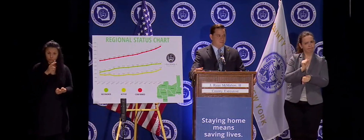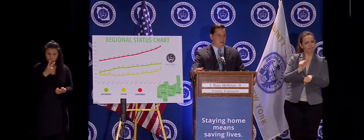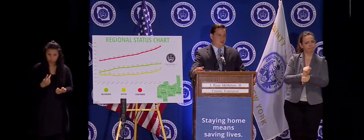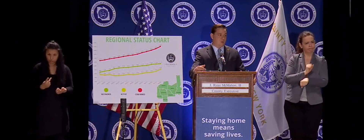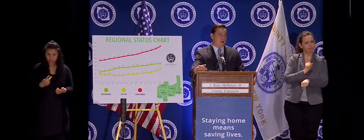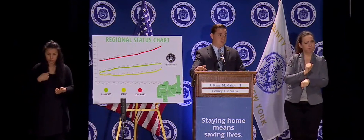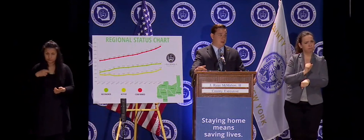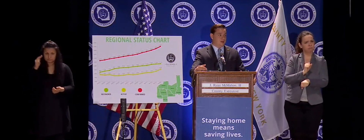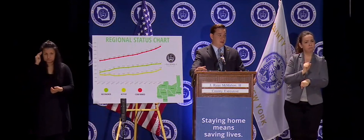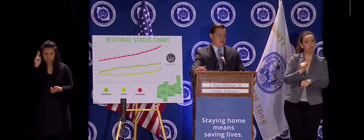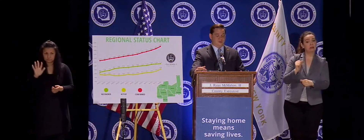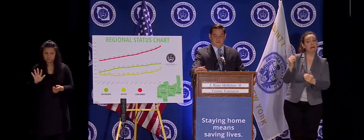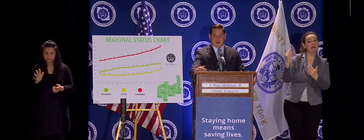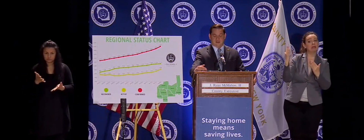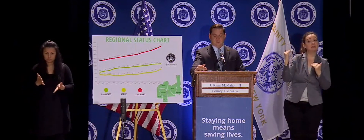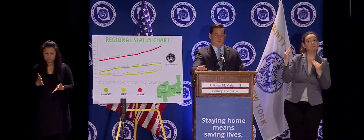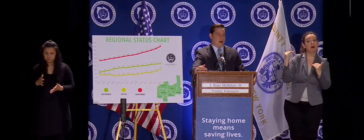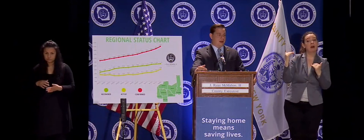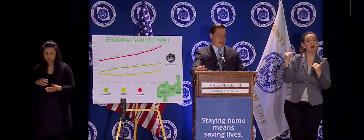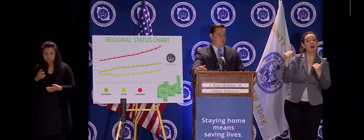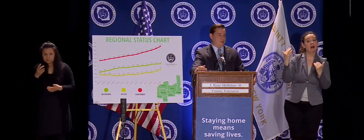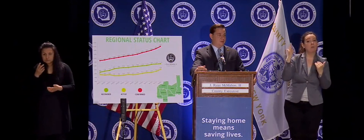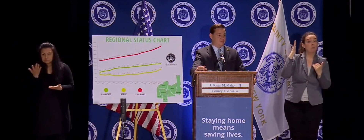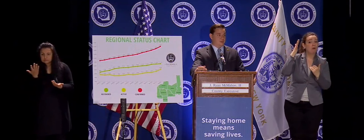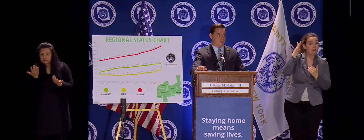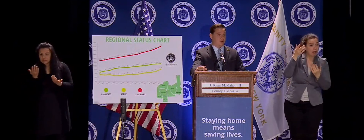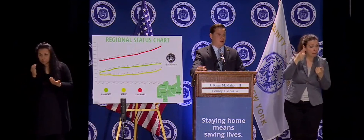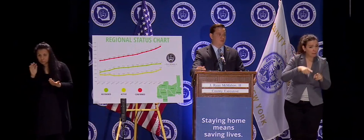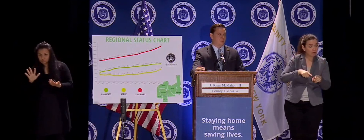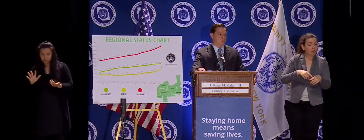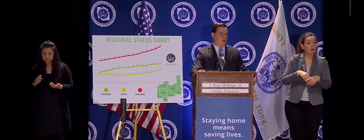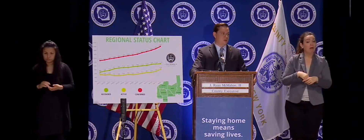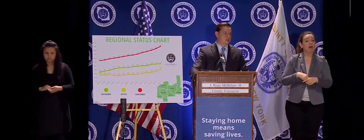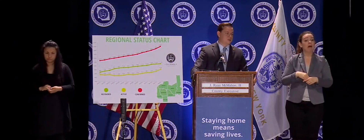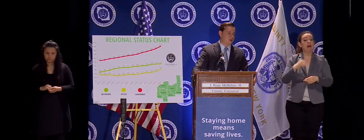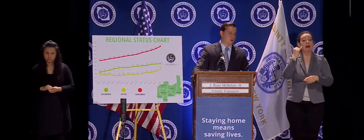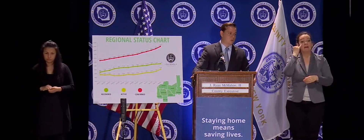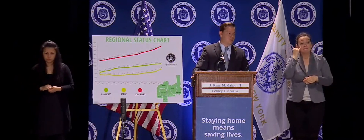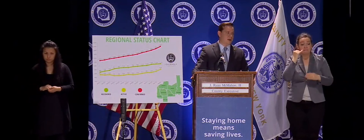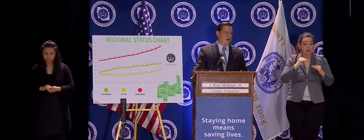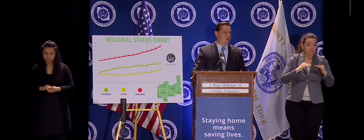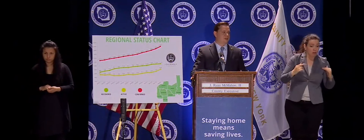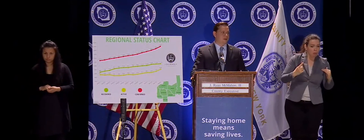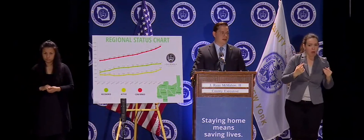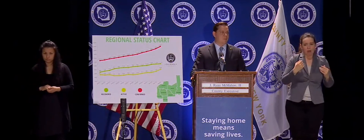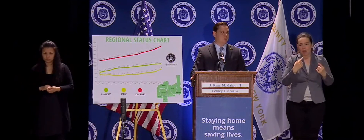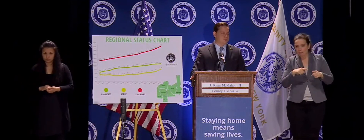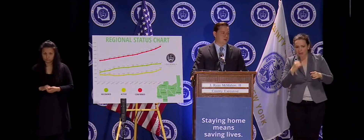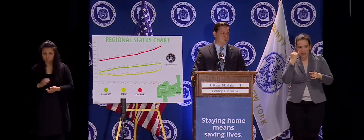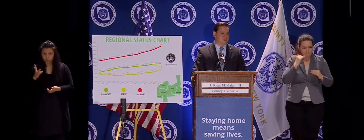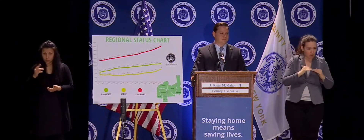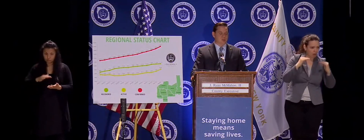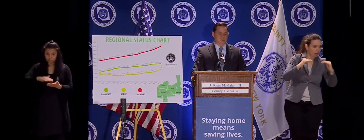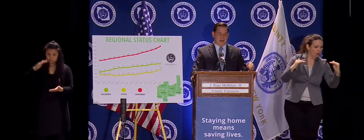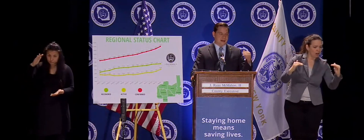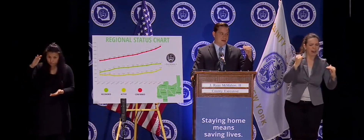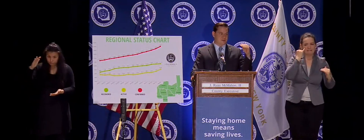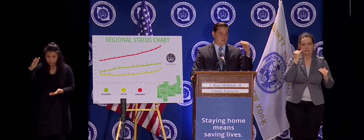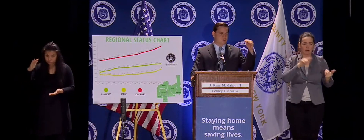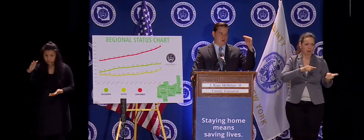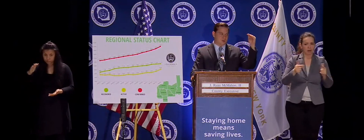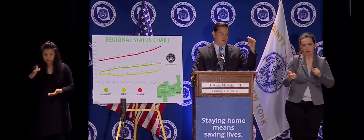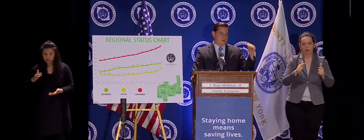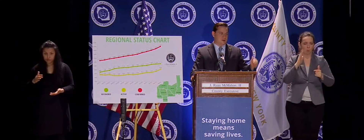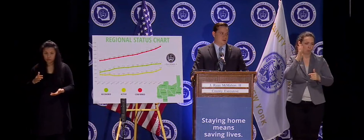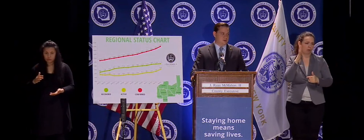expect to happen, and what if X or Y happen, they're uncomfortable. So they're not quite there yet, but certainly you got to have